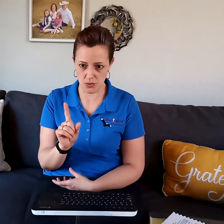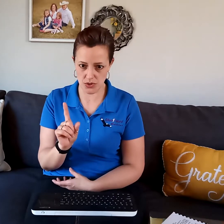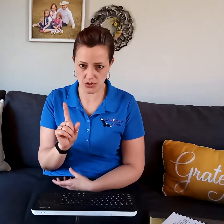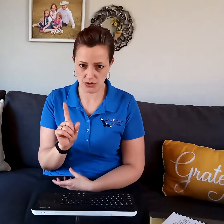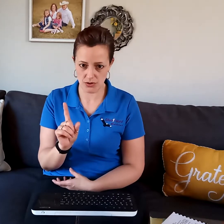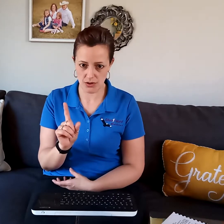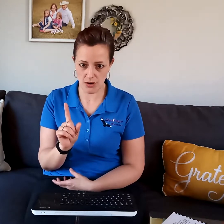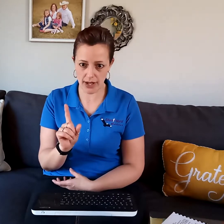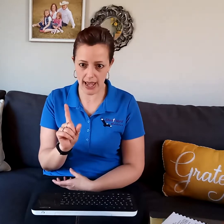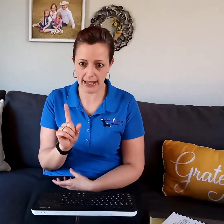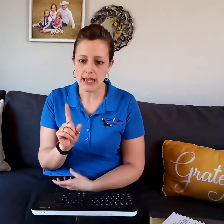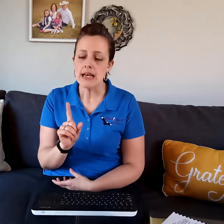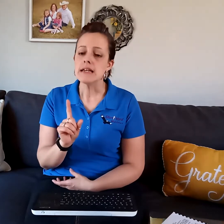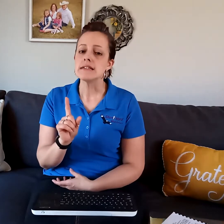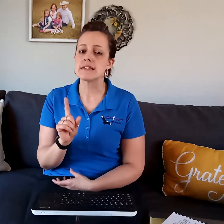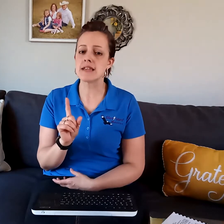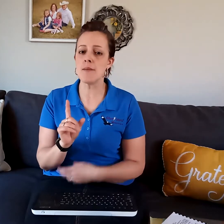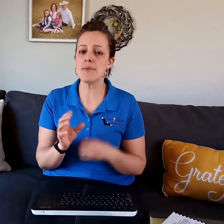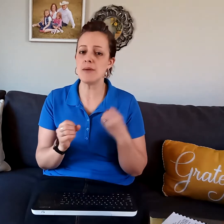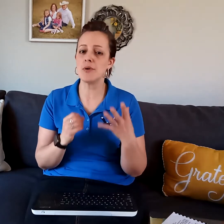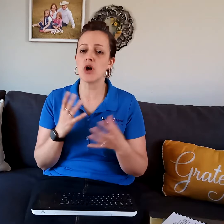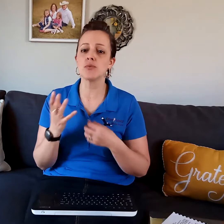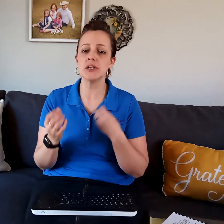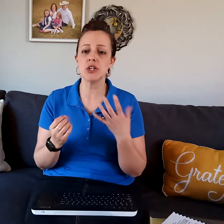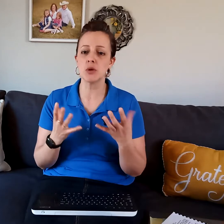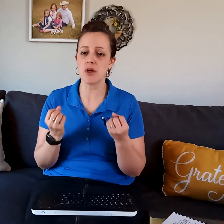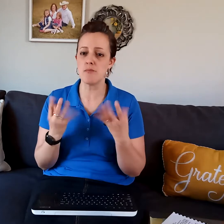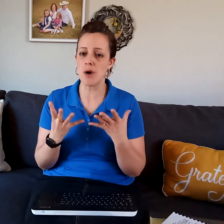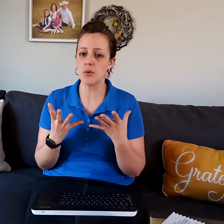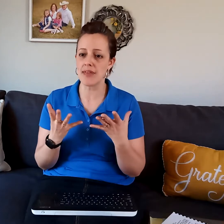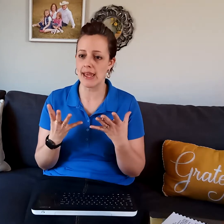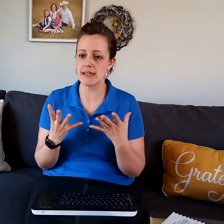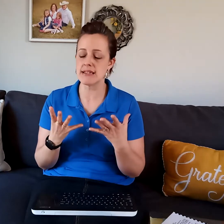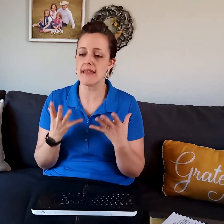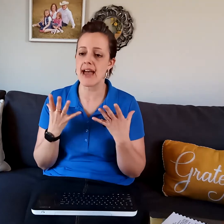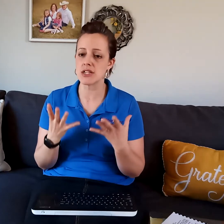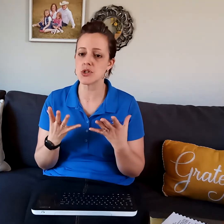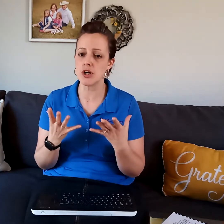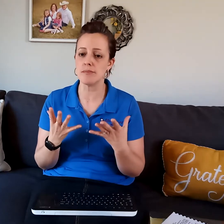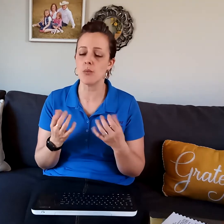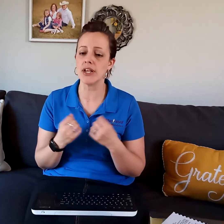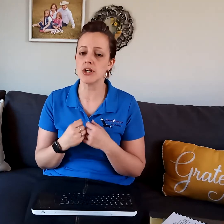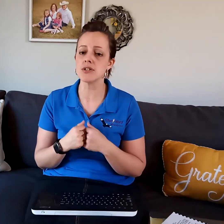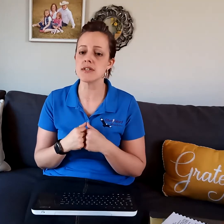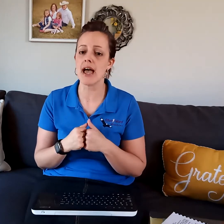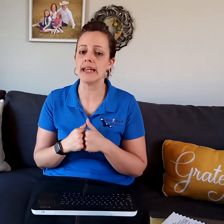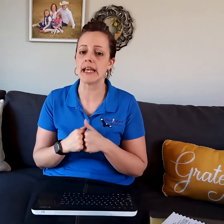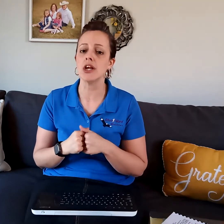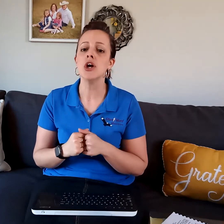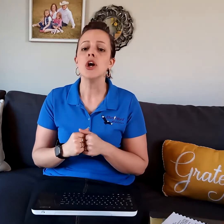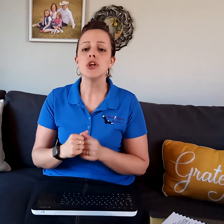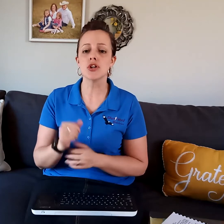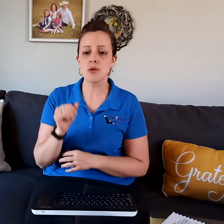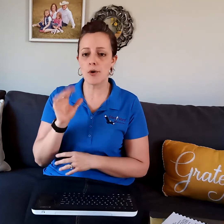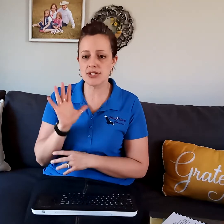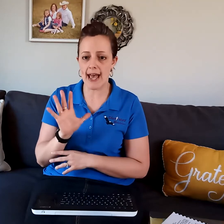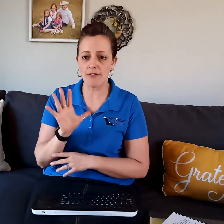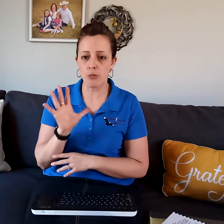use, okay? Some people are really good with both hands, and that's good. But when you're signing, you're supposed to have